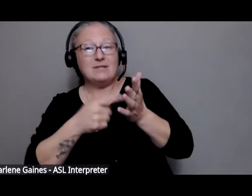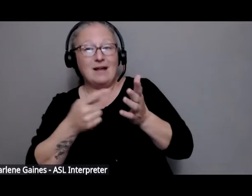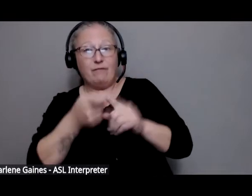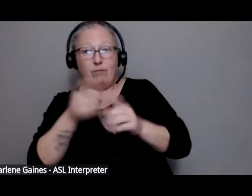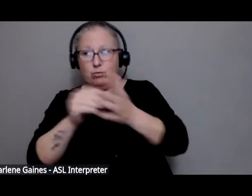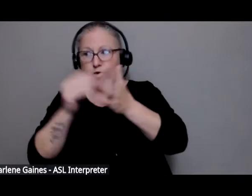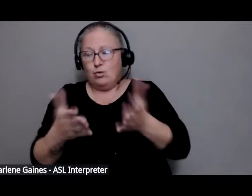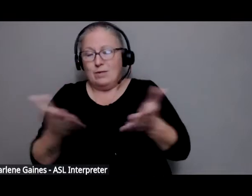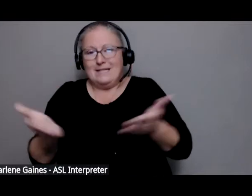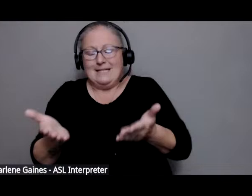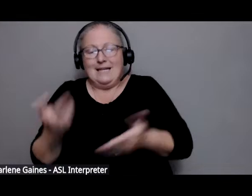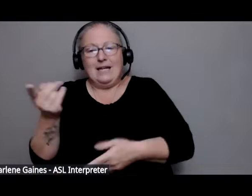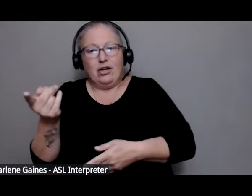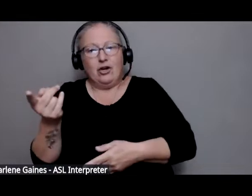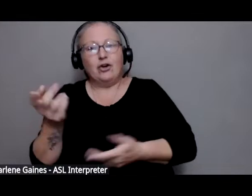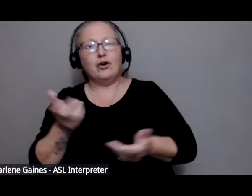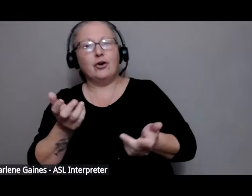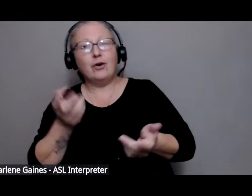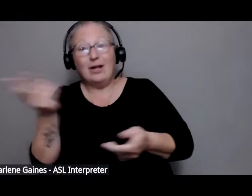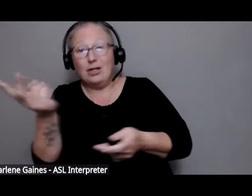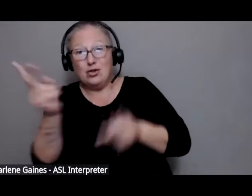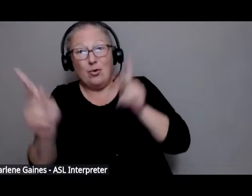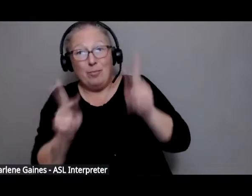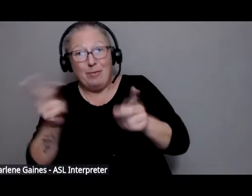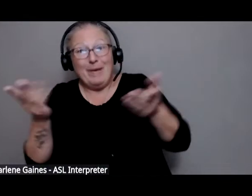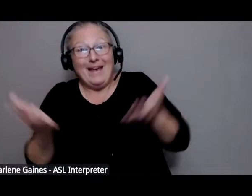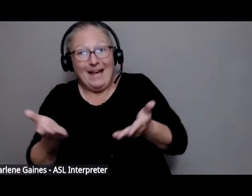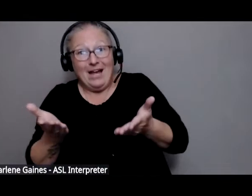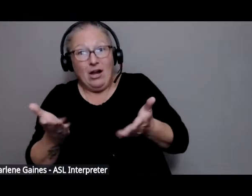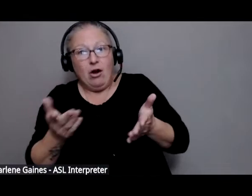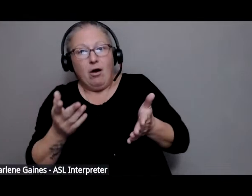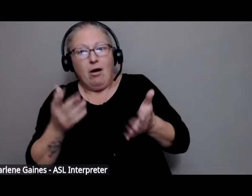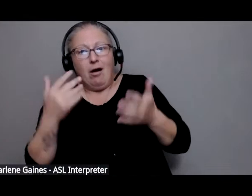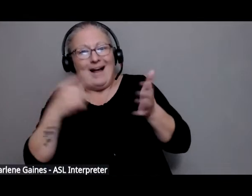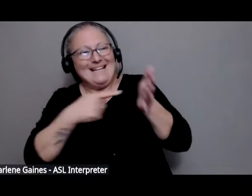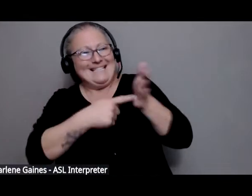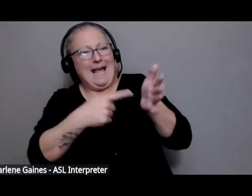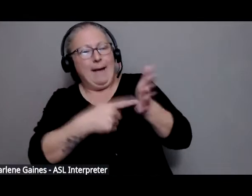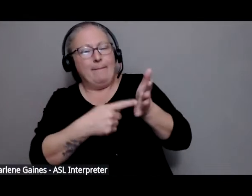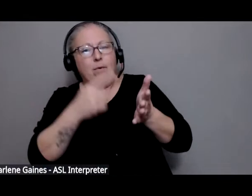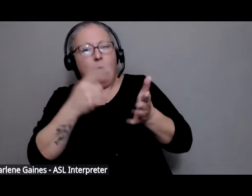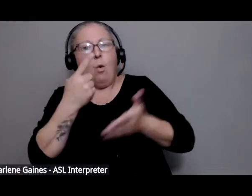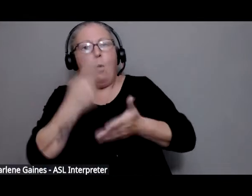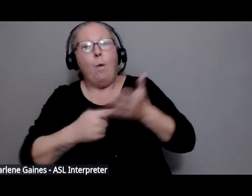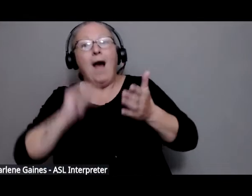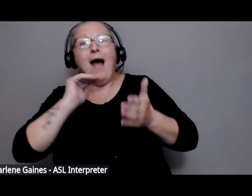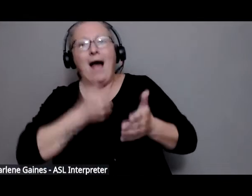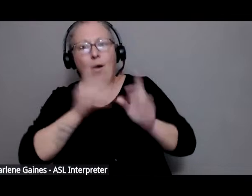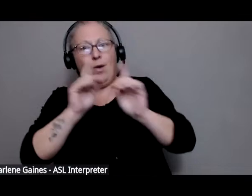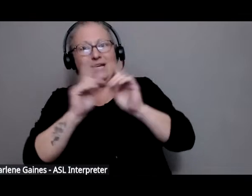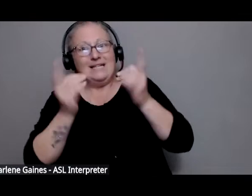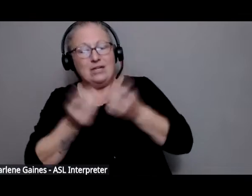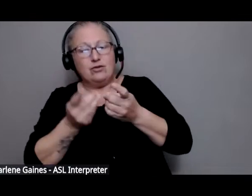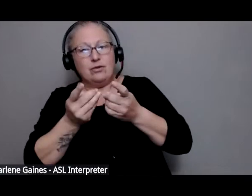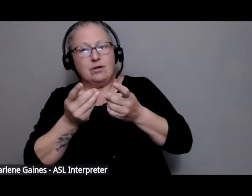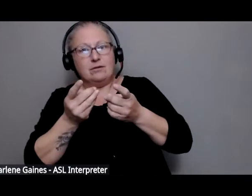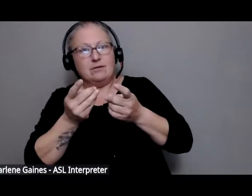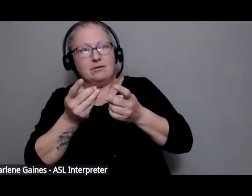mean, these two people here are an example of what our district produces.